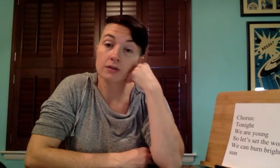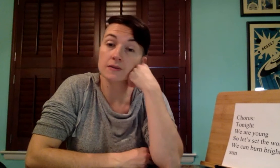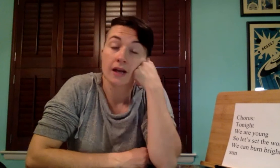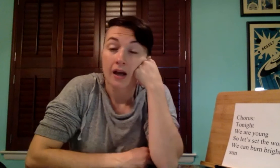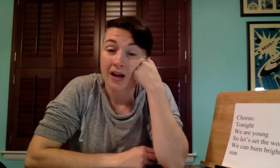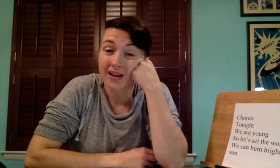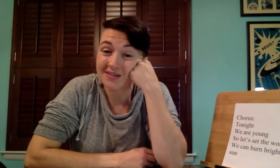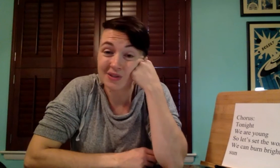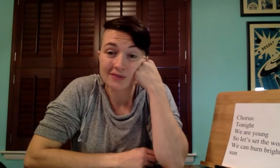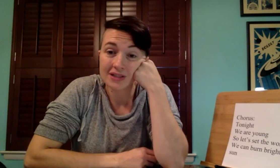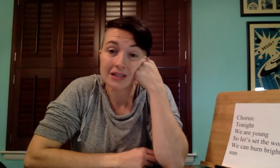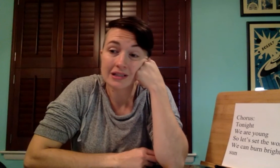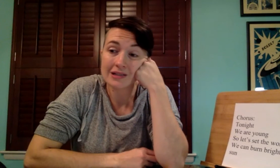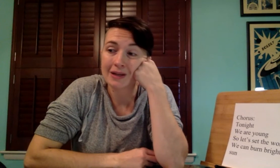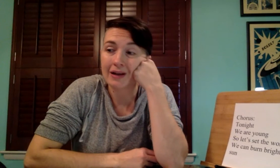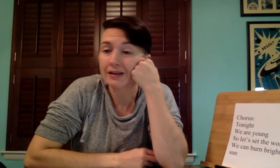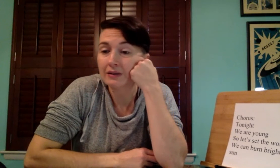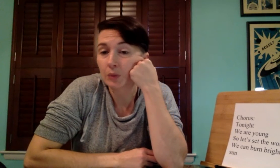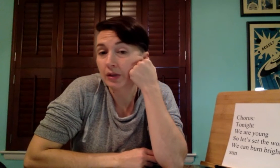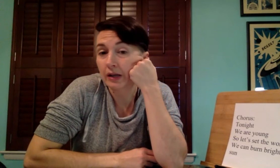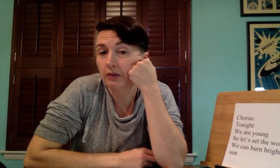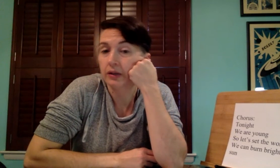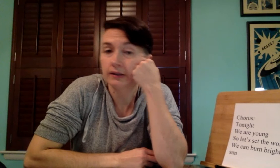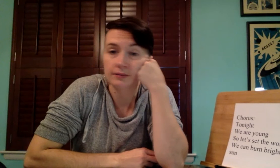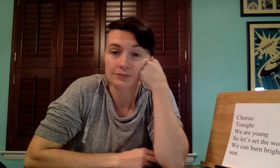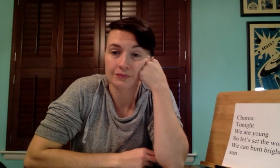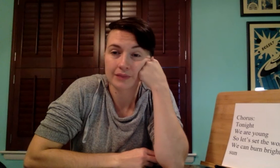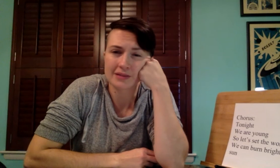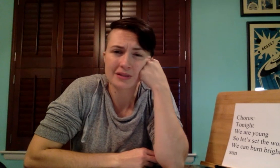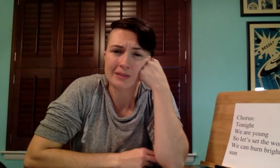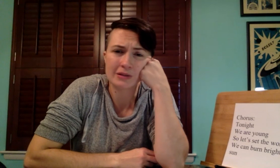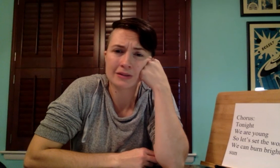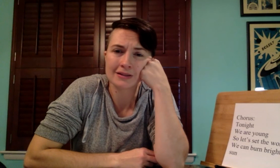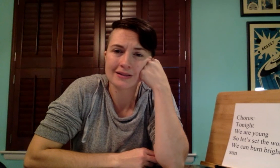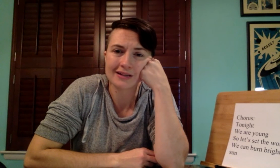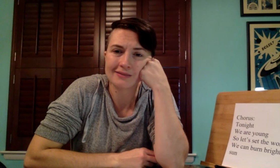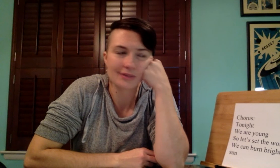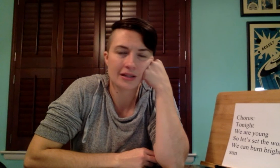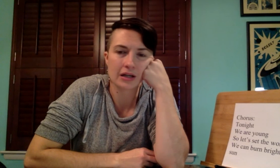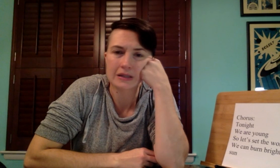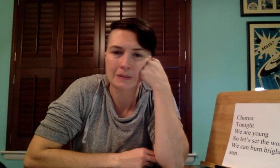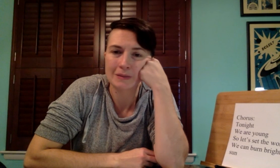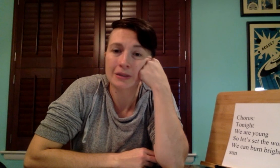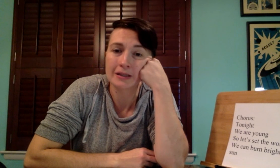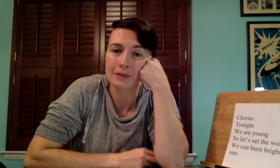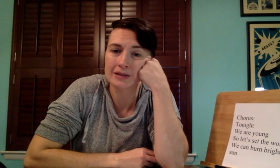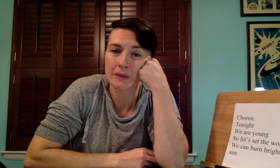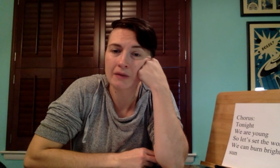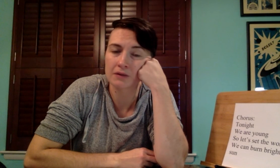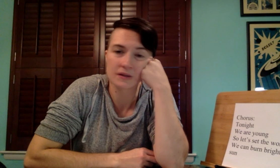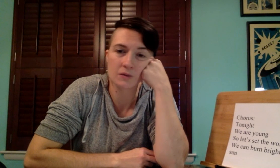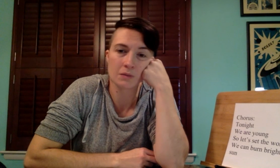those. And if you have any ideas about how to get the word out, because I want to keep doing this, it costs me money because I pay for the Zoom